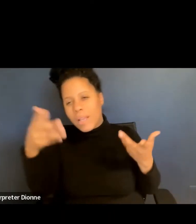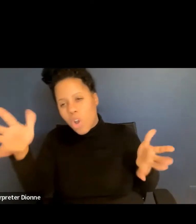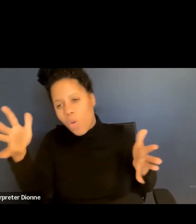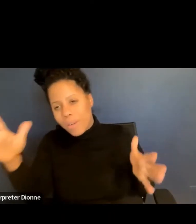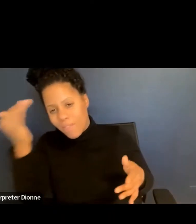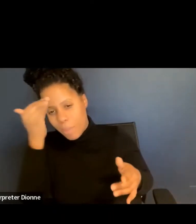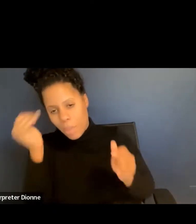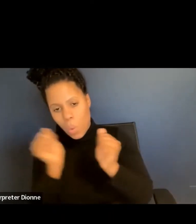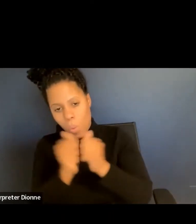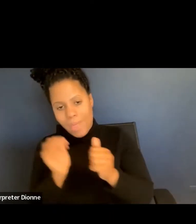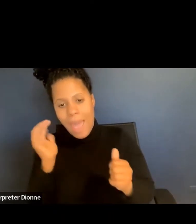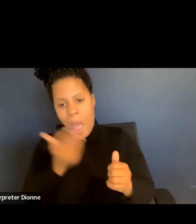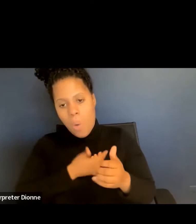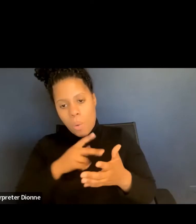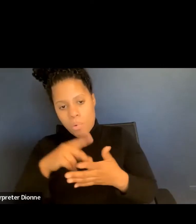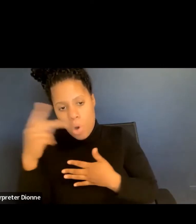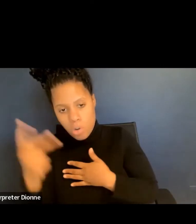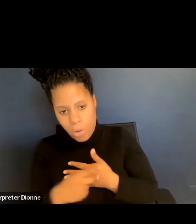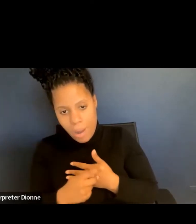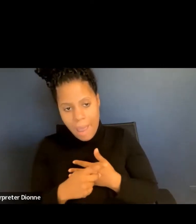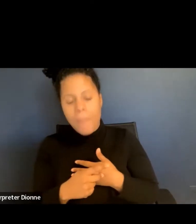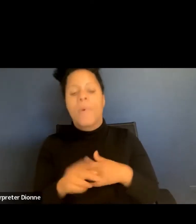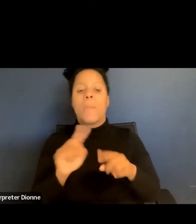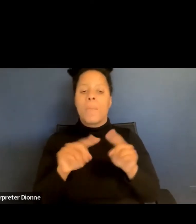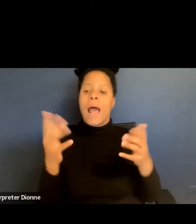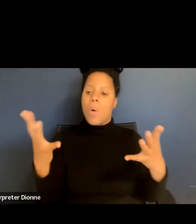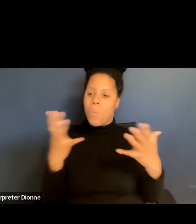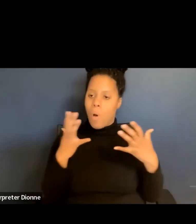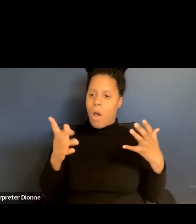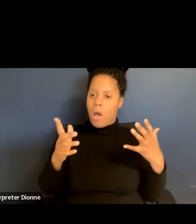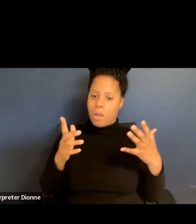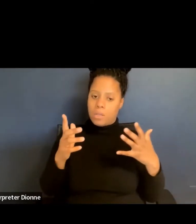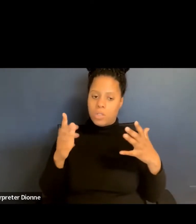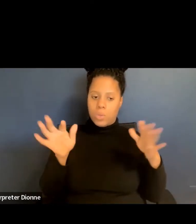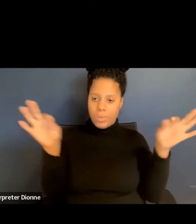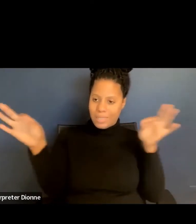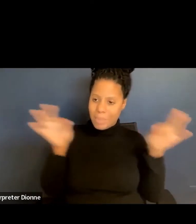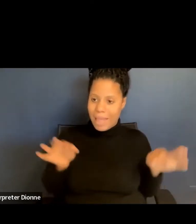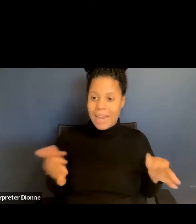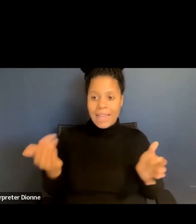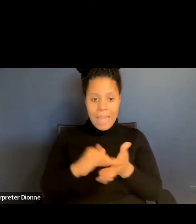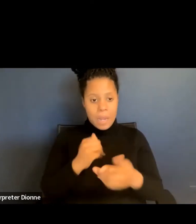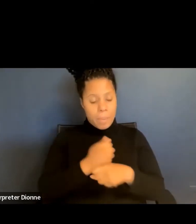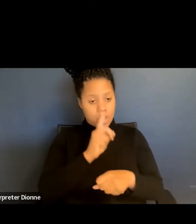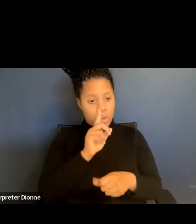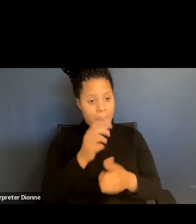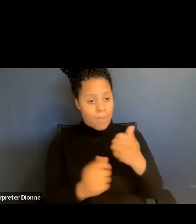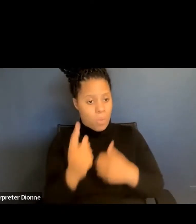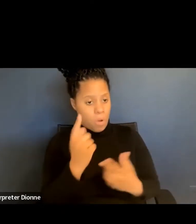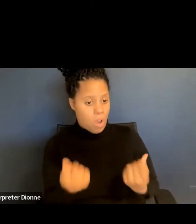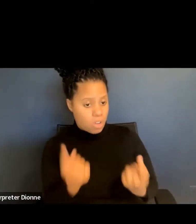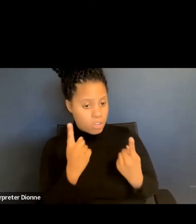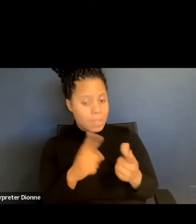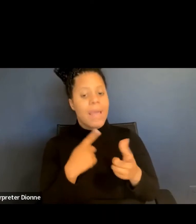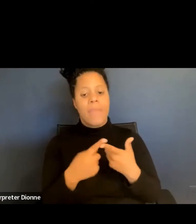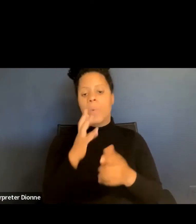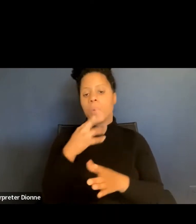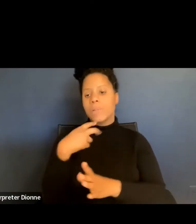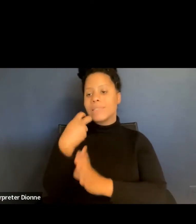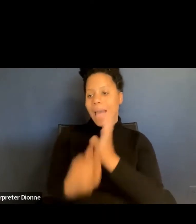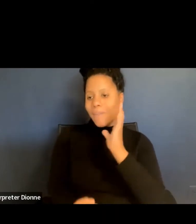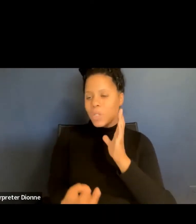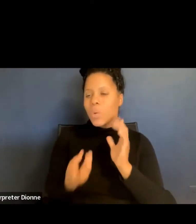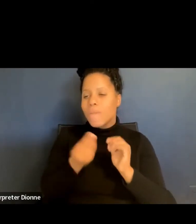with. But to orient everyone generally to our work, and then dive into a few COVID-19